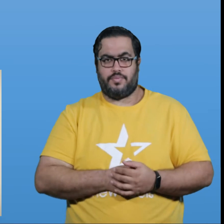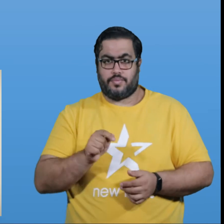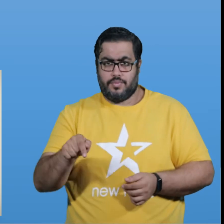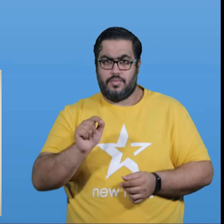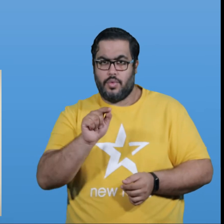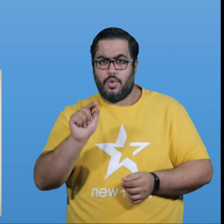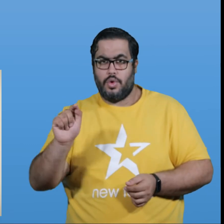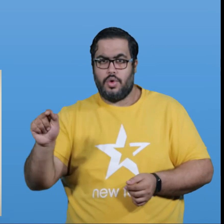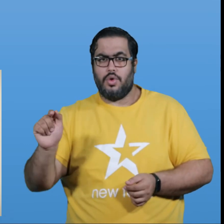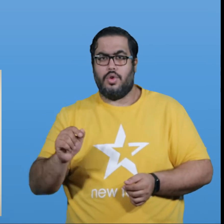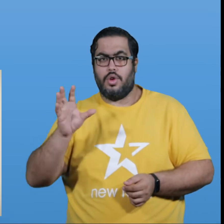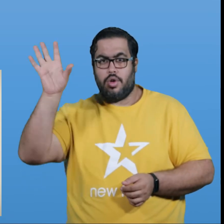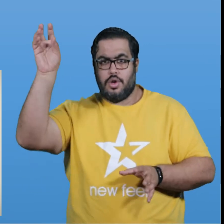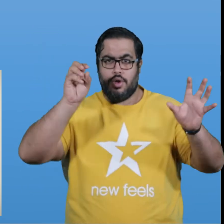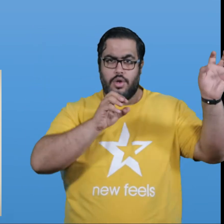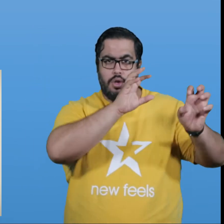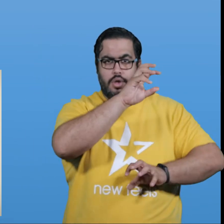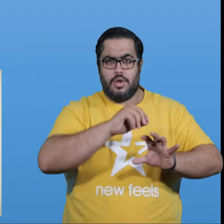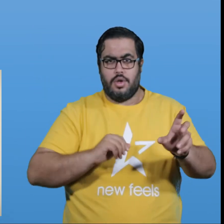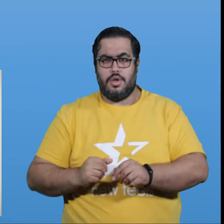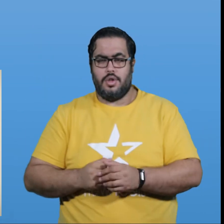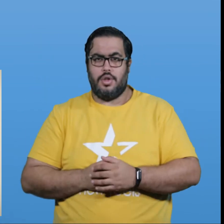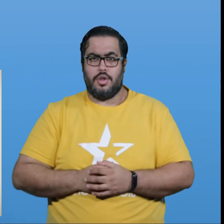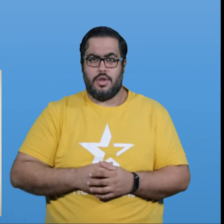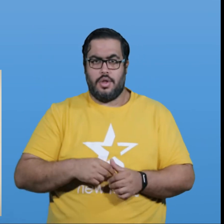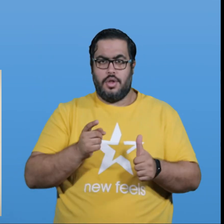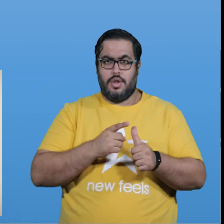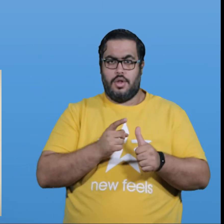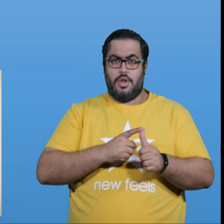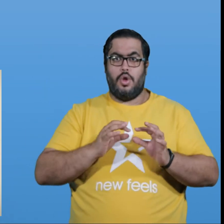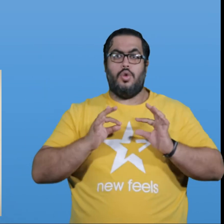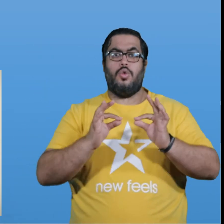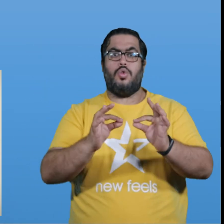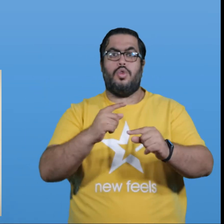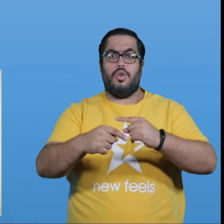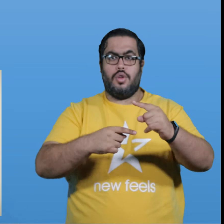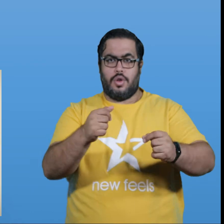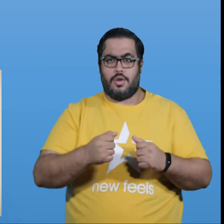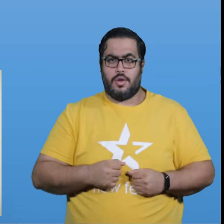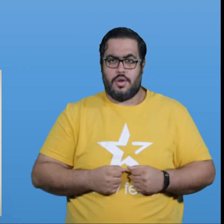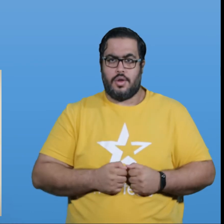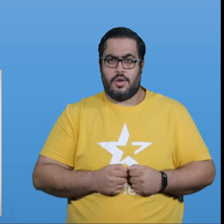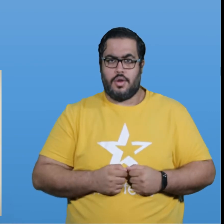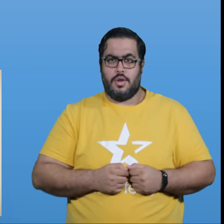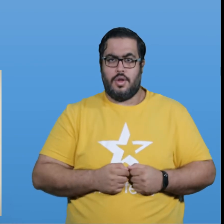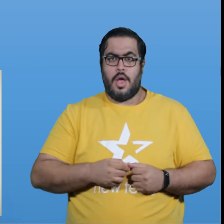seminar, reviews, paraphrase, and cursive.